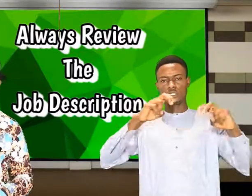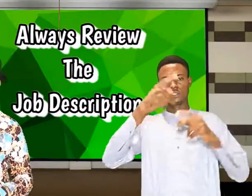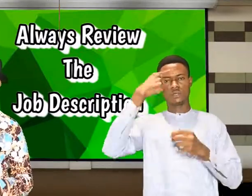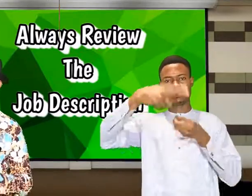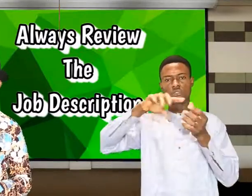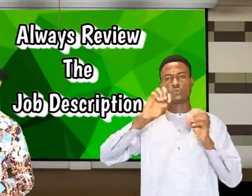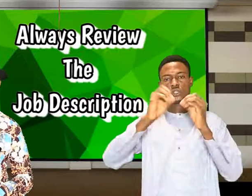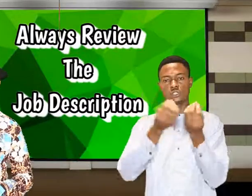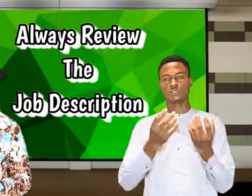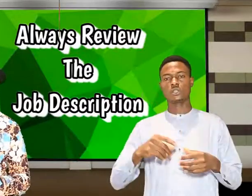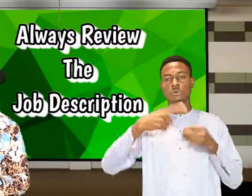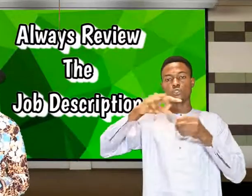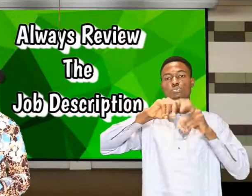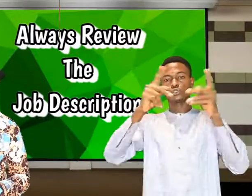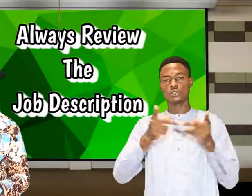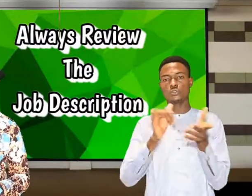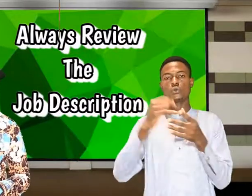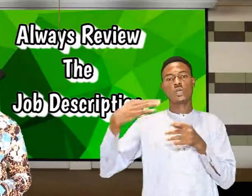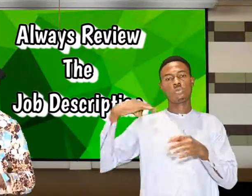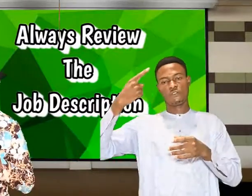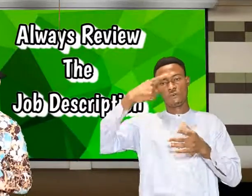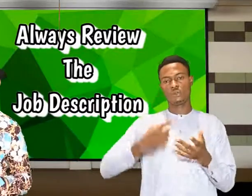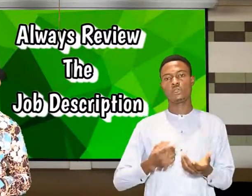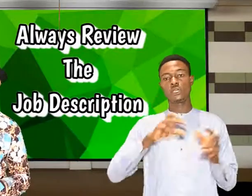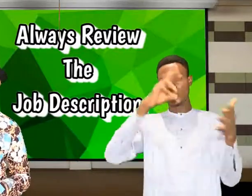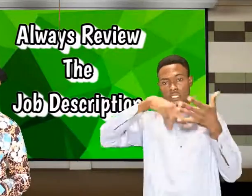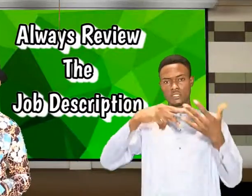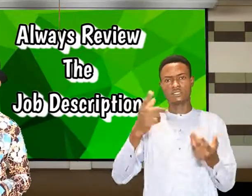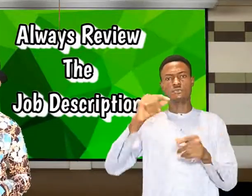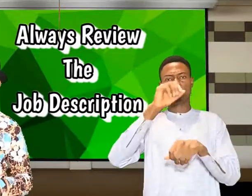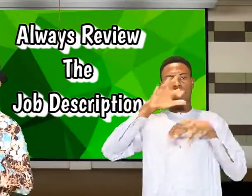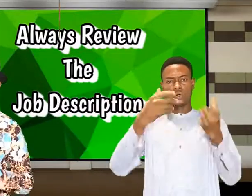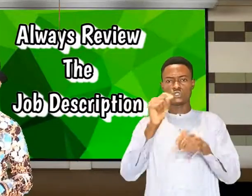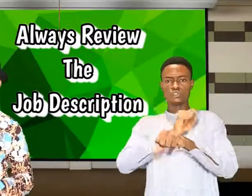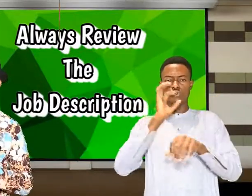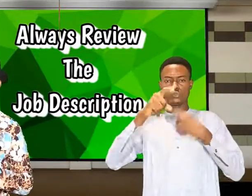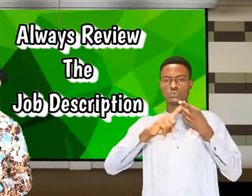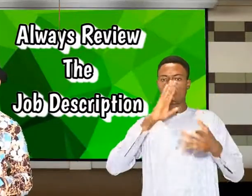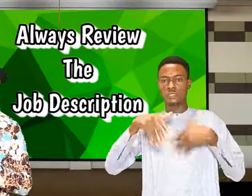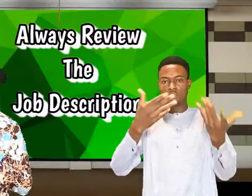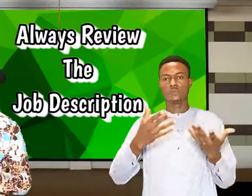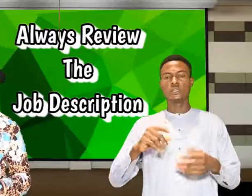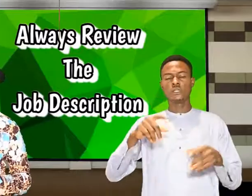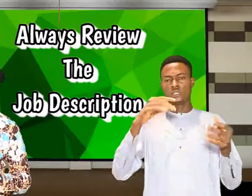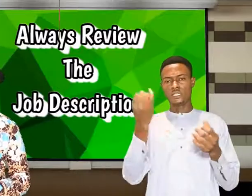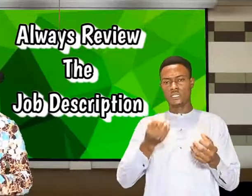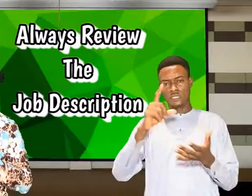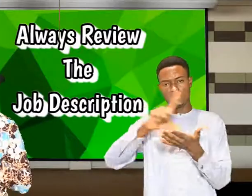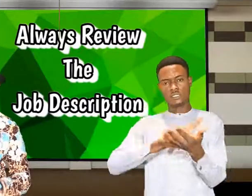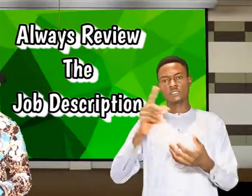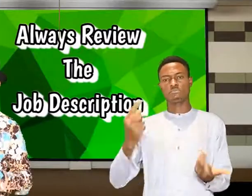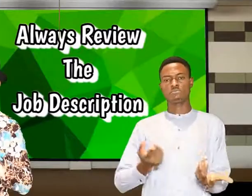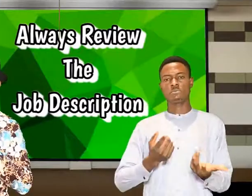major responsibilities of the position you are applying for. Read the job description carefully and write a list of the elements that